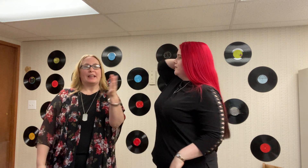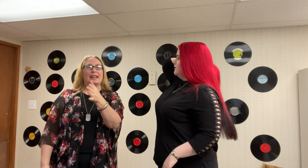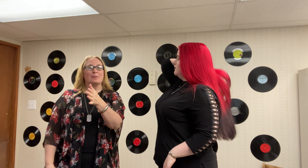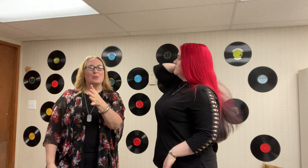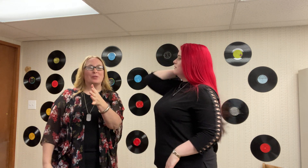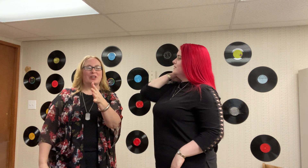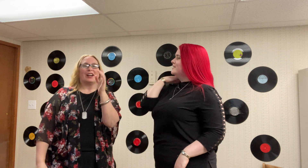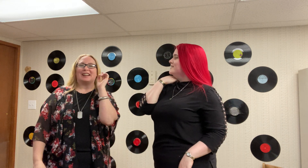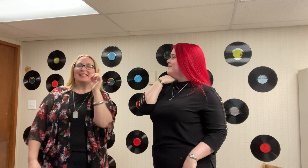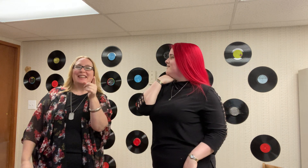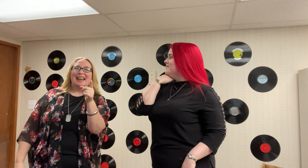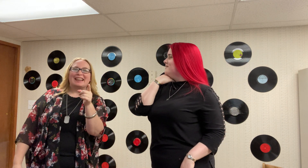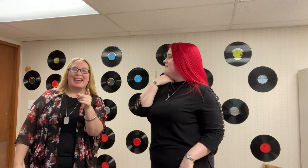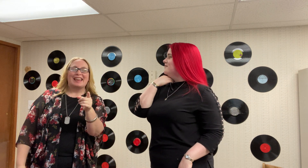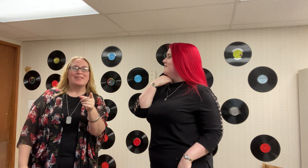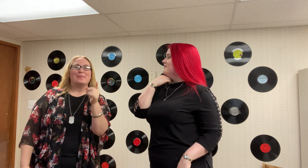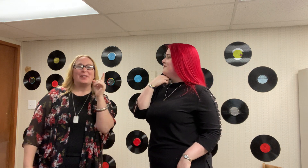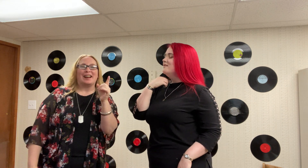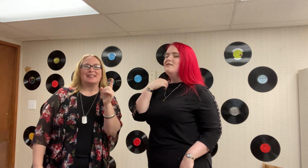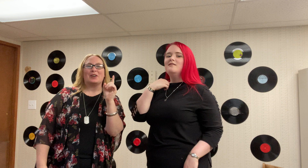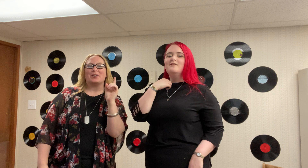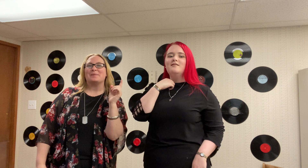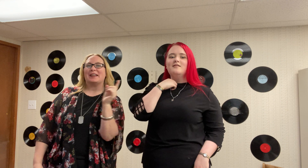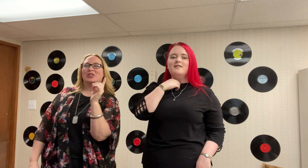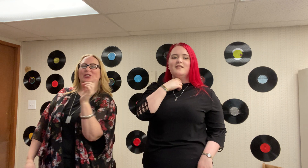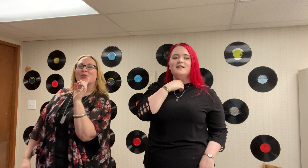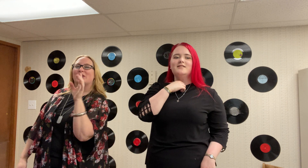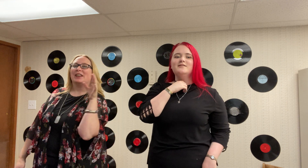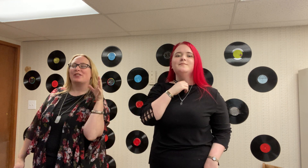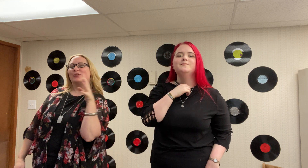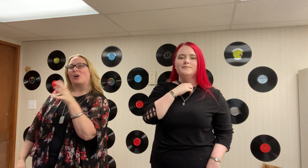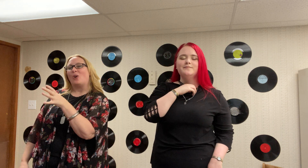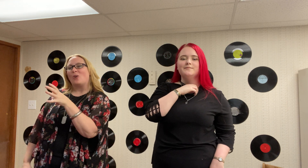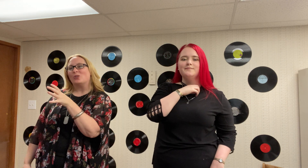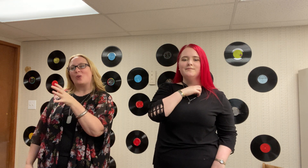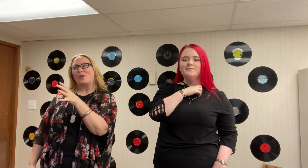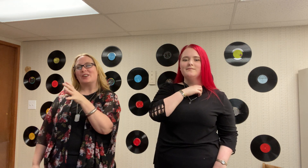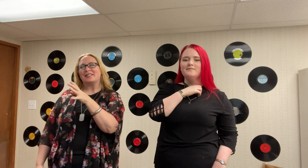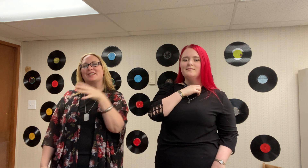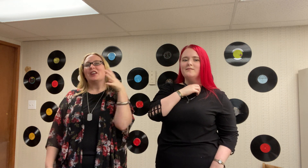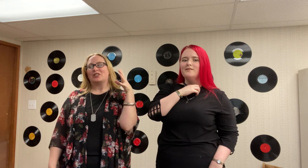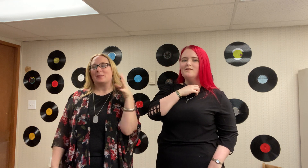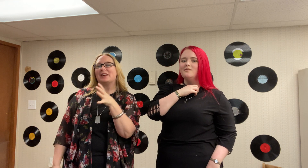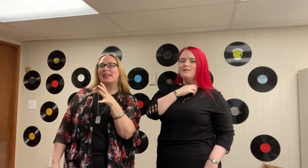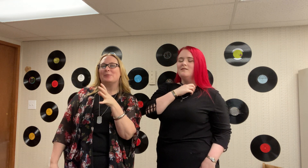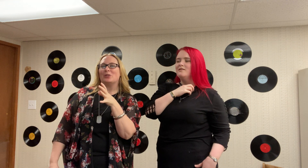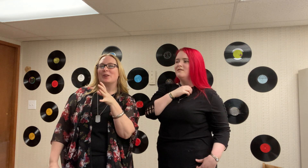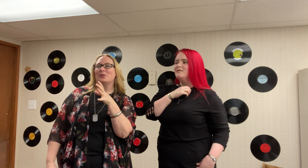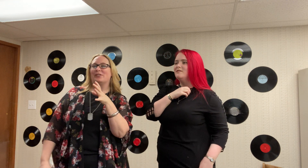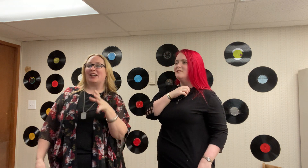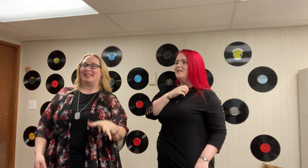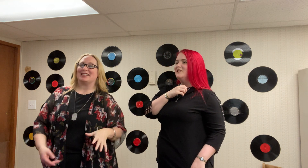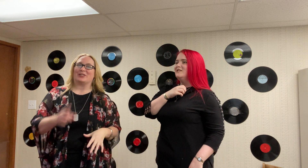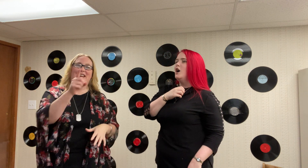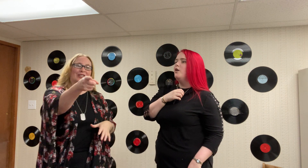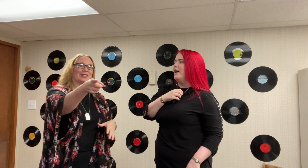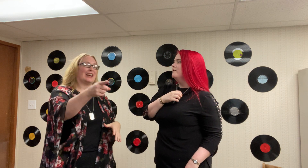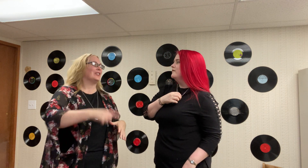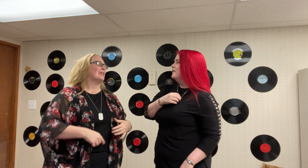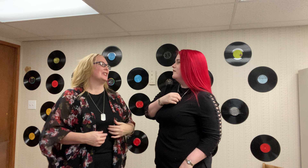keep moving along. I see that, Kate, but I want to make sure that we get through the whole chorus. So I'm gonna keep Laura moving on this. Okay. So Okay. save your question So to